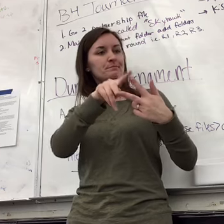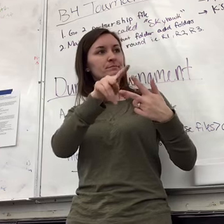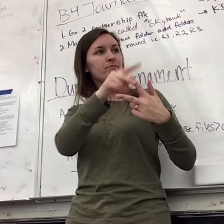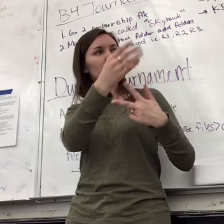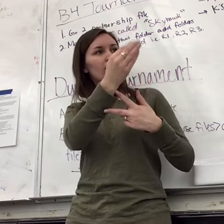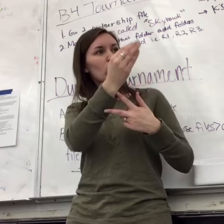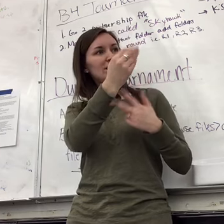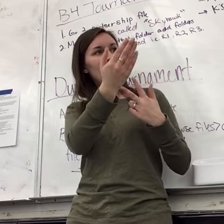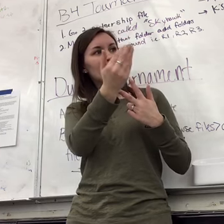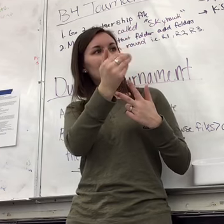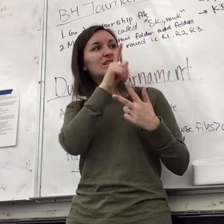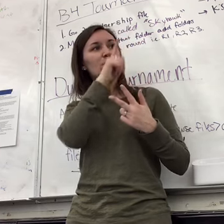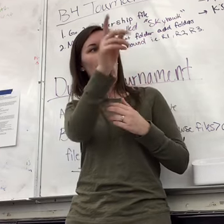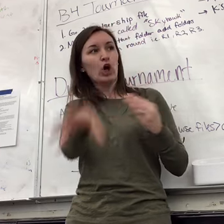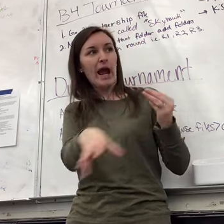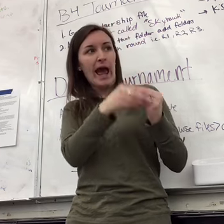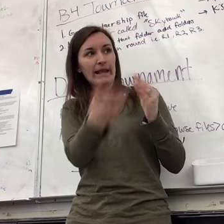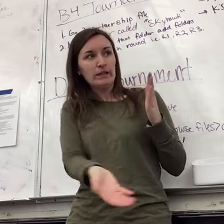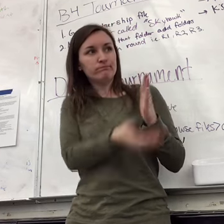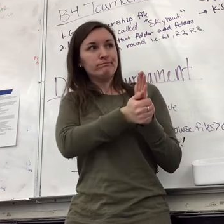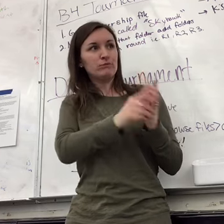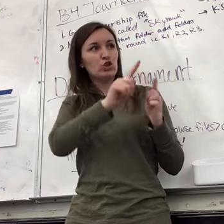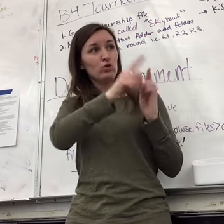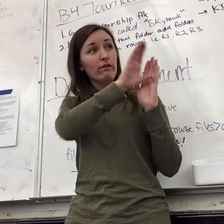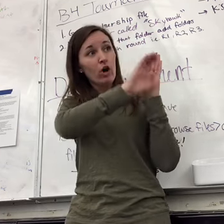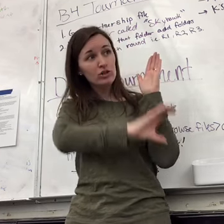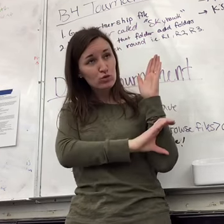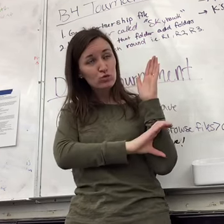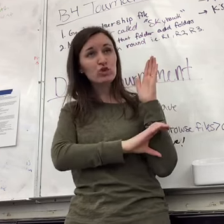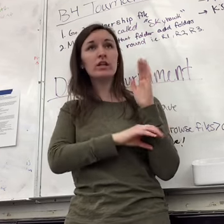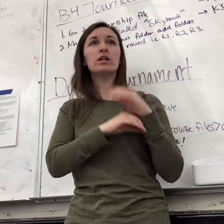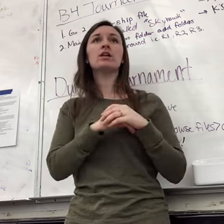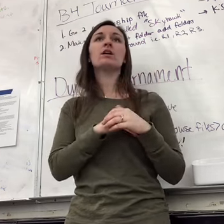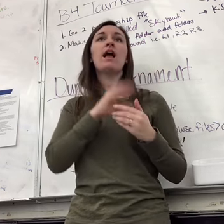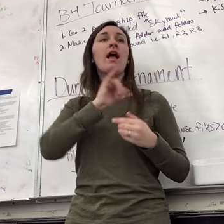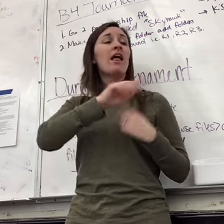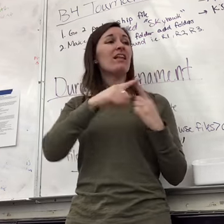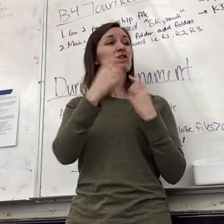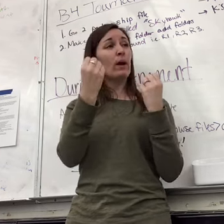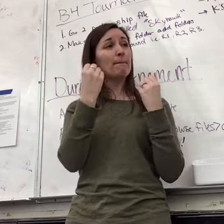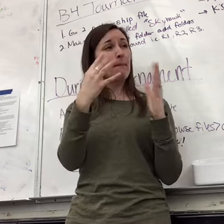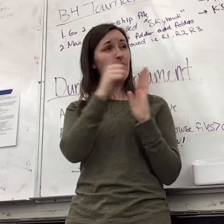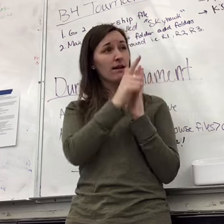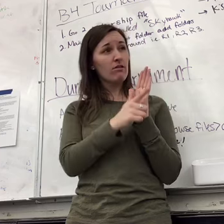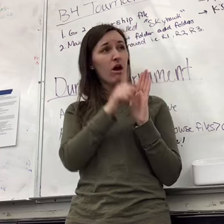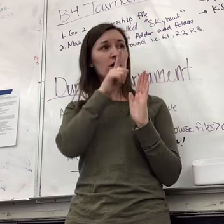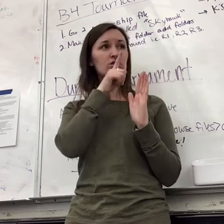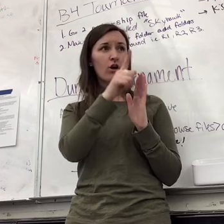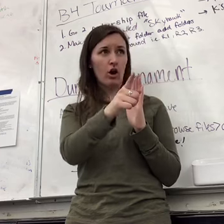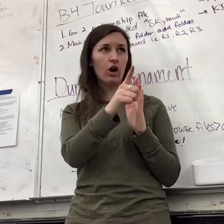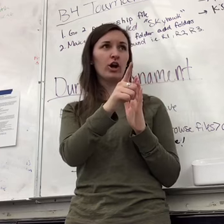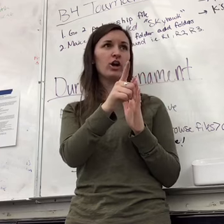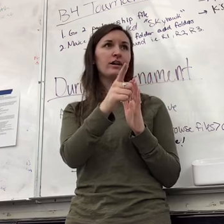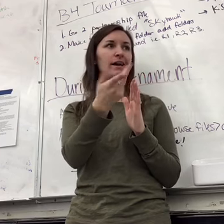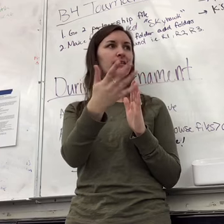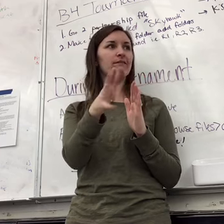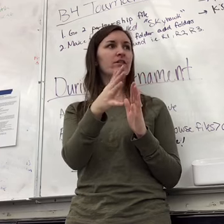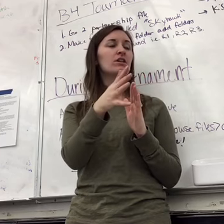passed in the U.S. Constitution. That's when a lot of laws are superseded by the... So that's like the radical Republicans,